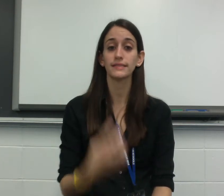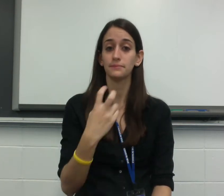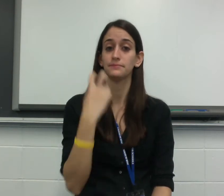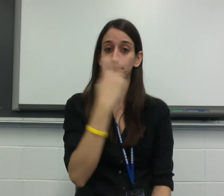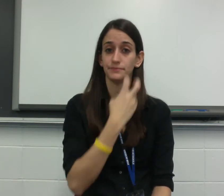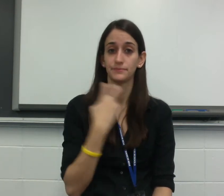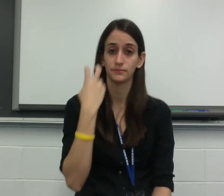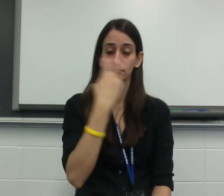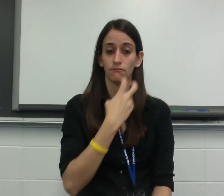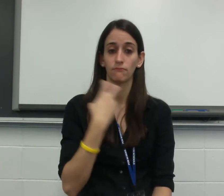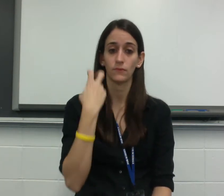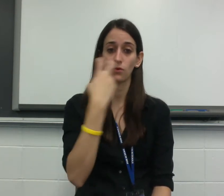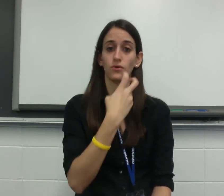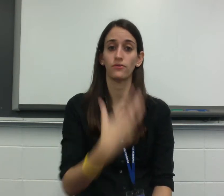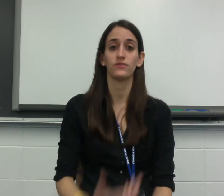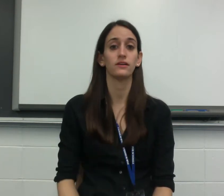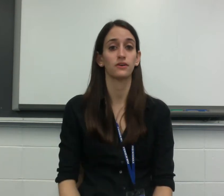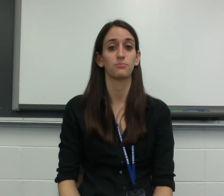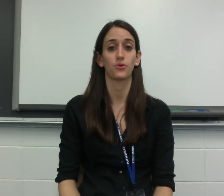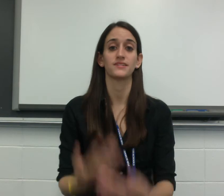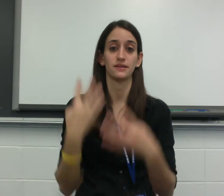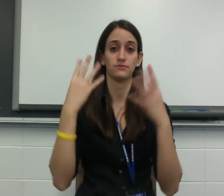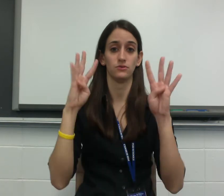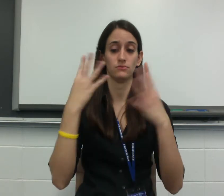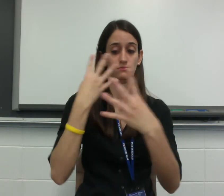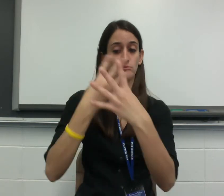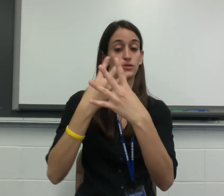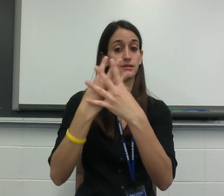Oralism, or the feeling of prison. So prison.